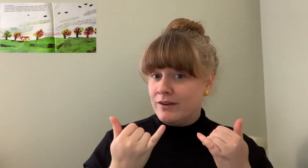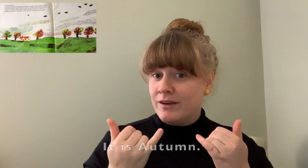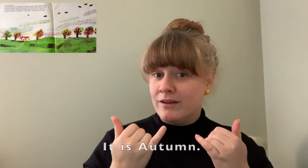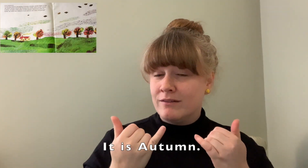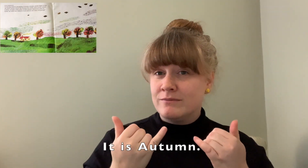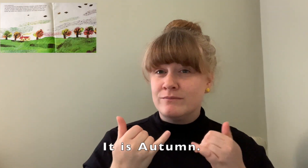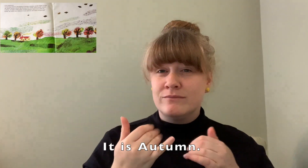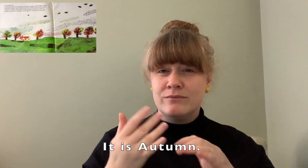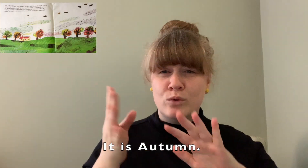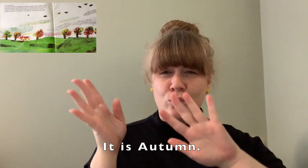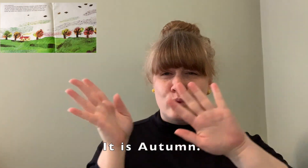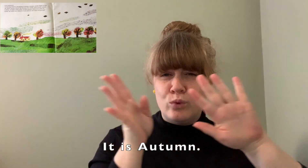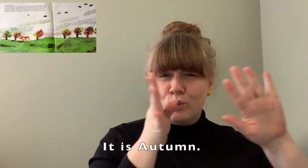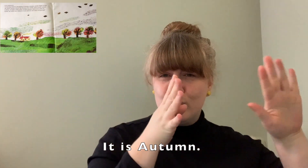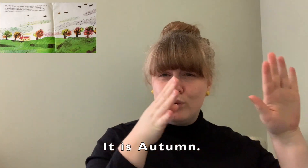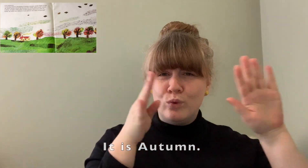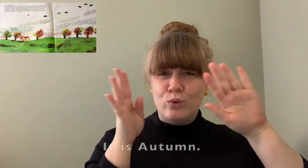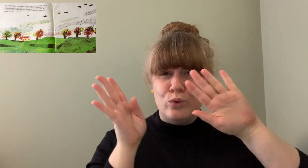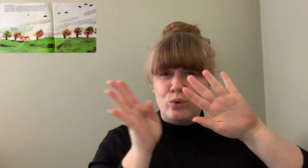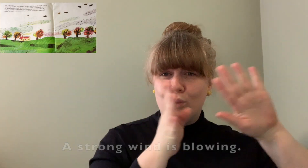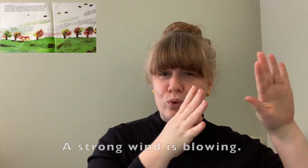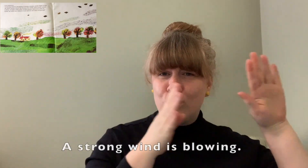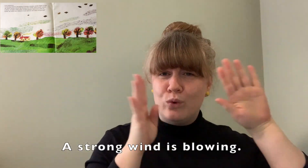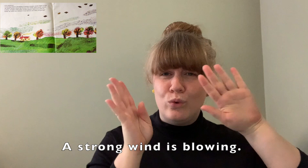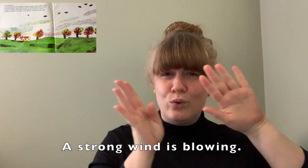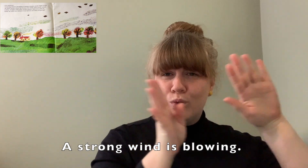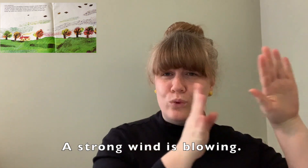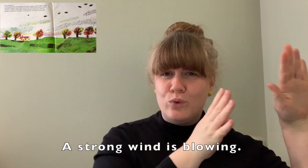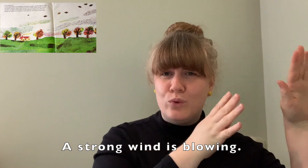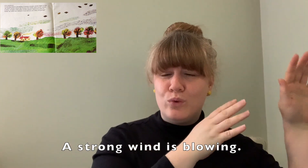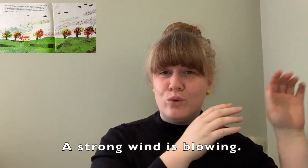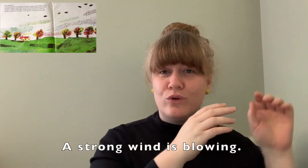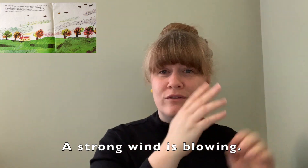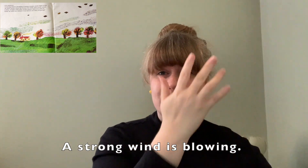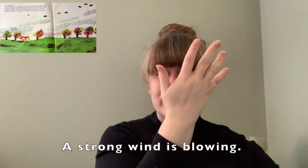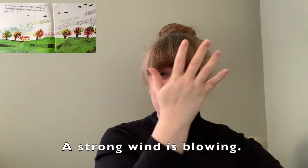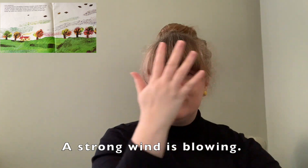It is autumn. A strong wind is blowing.